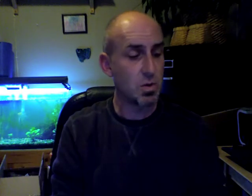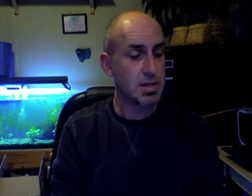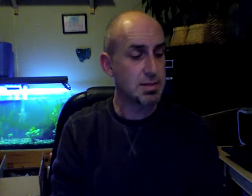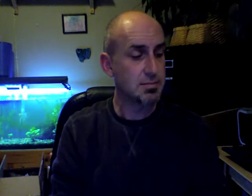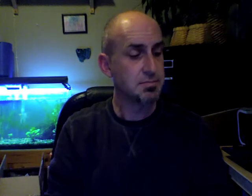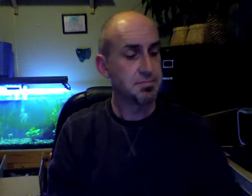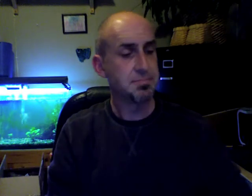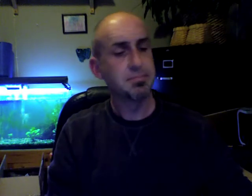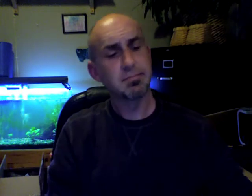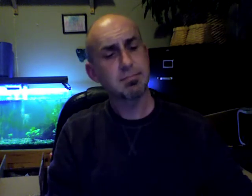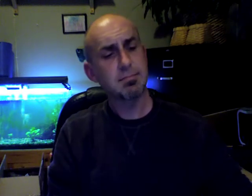horizon.